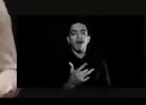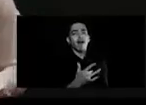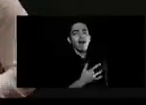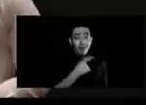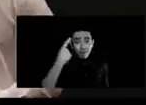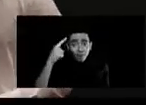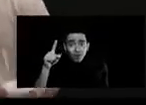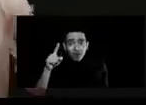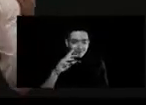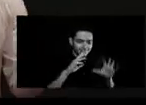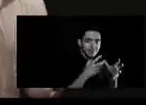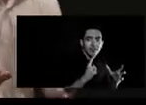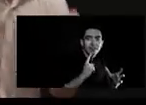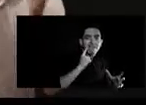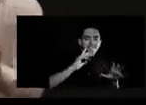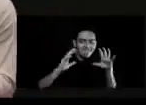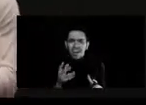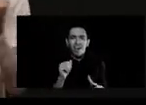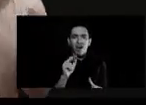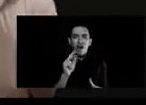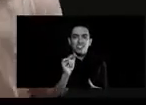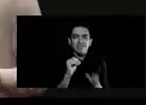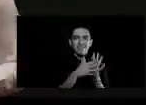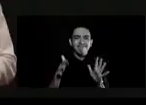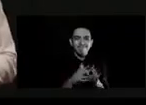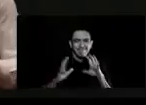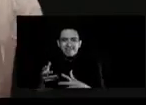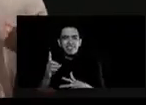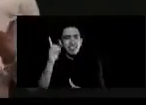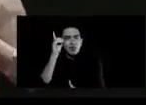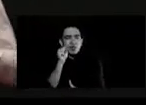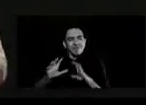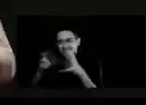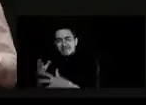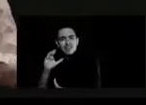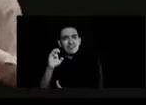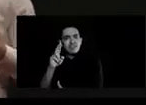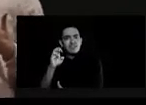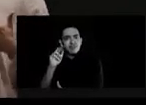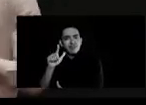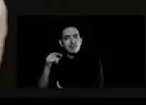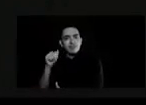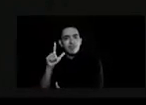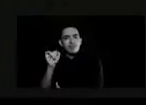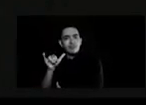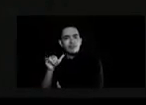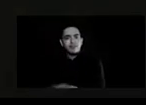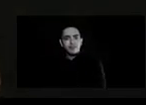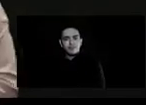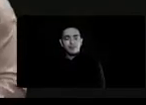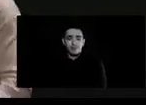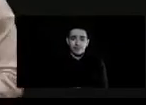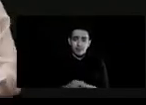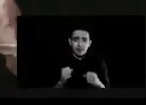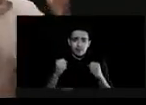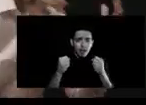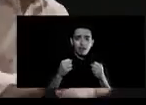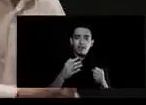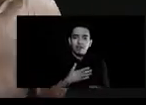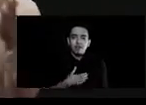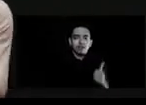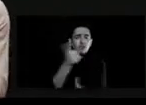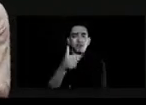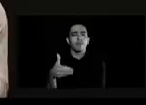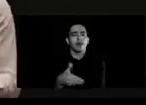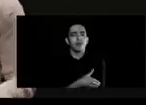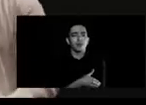creative three-dimensional way. It provides a medium of meaningful and effective communication, not only for the deaf and hard of hearing, but for our friends on the autism spectrum, and for our friends with